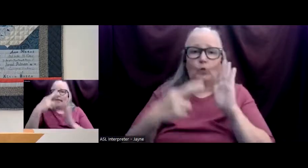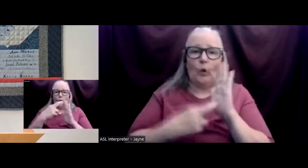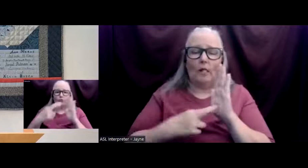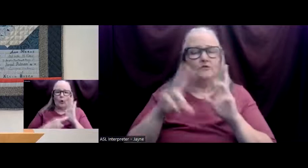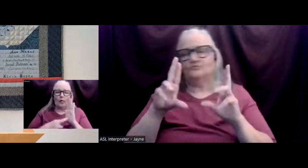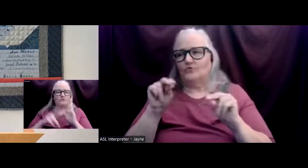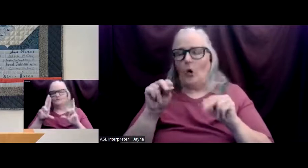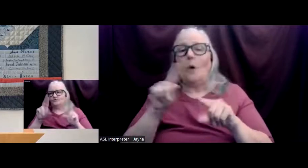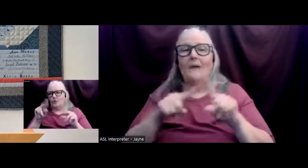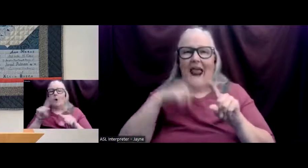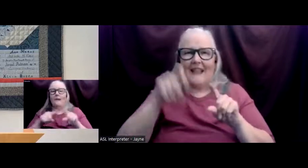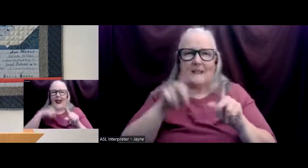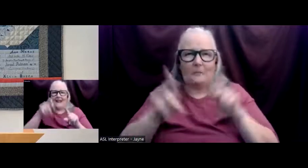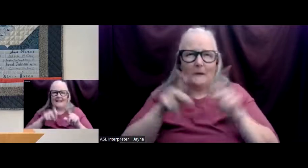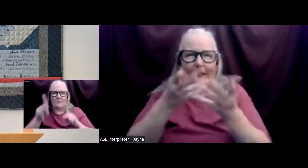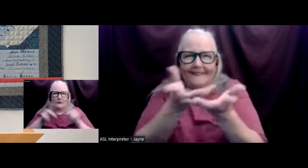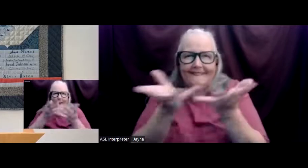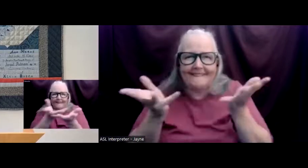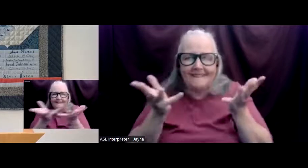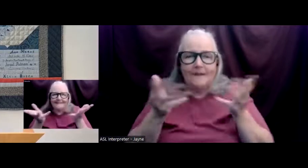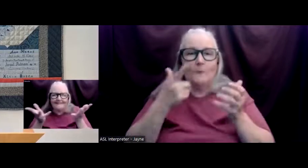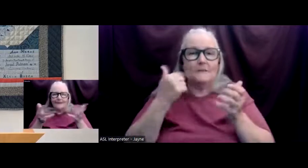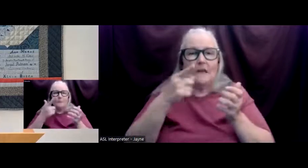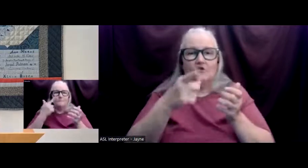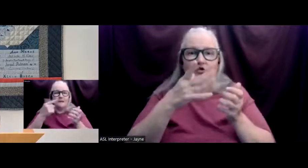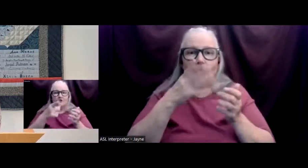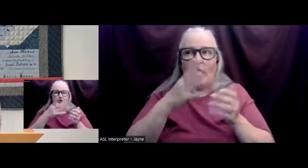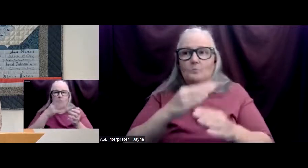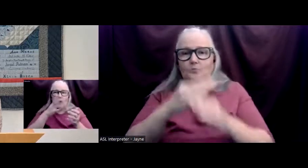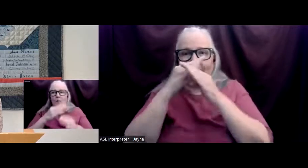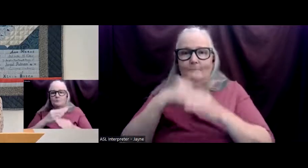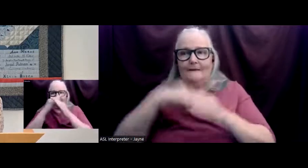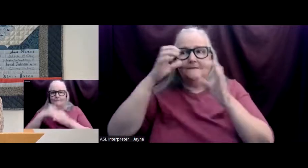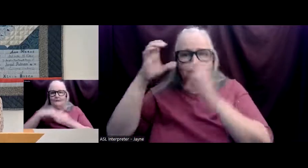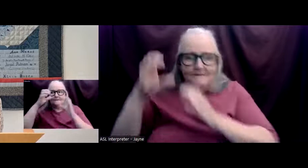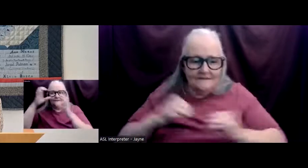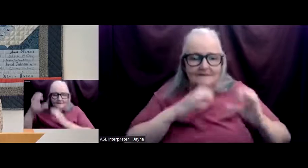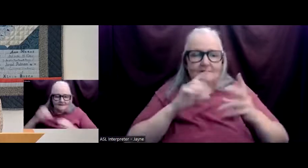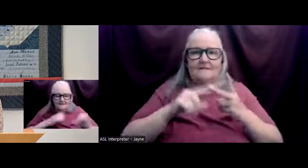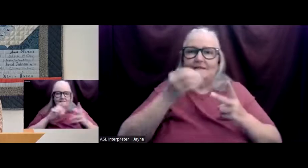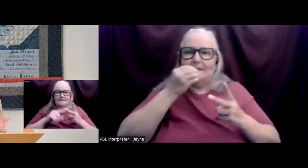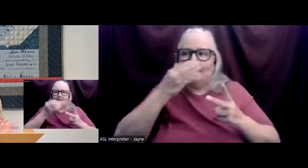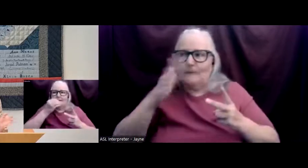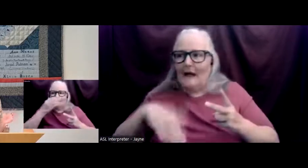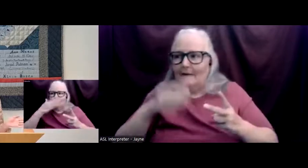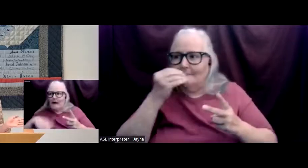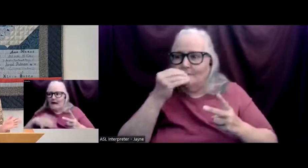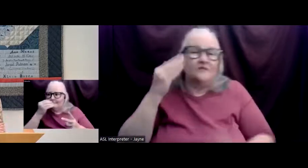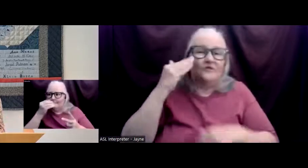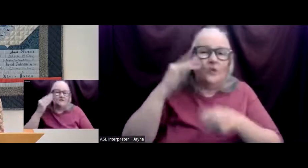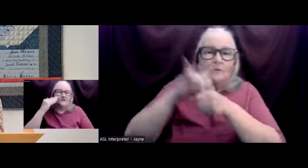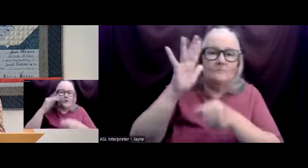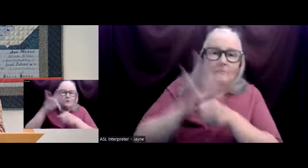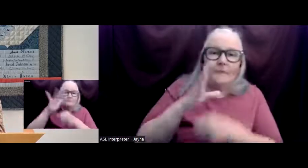you. Not because you're gonna keep me from staying up too late or eating too much junk food. Heck, Cheetos and Coke with Robin